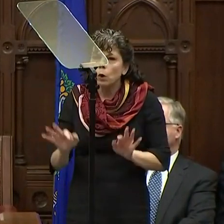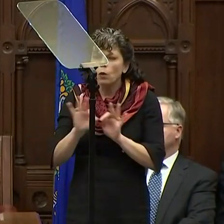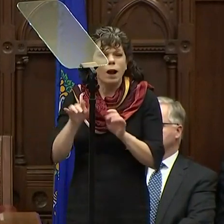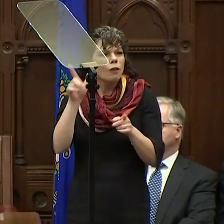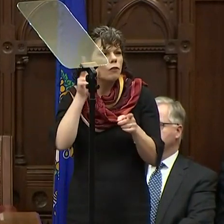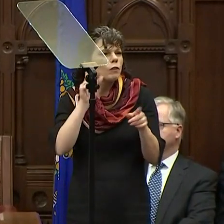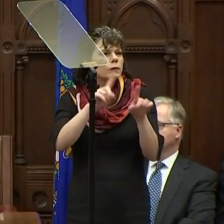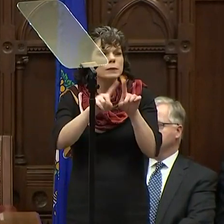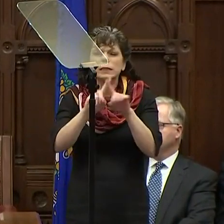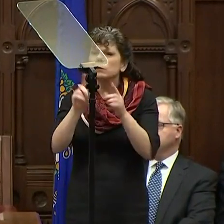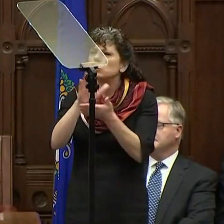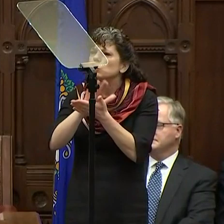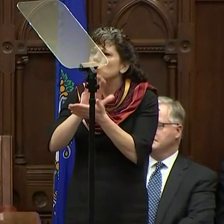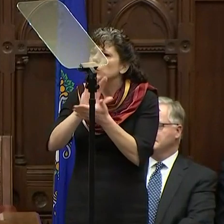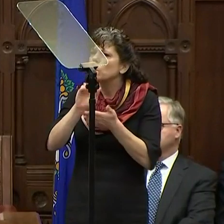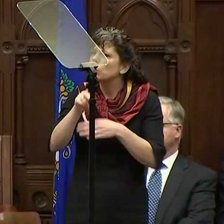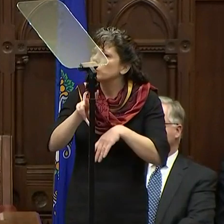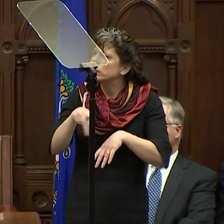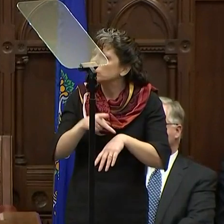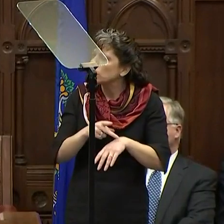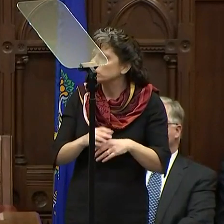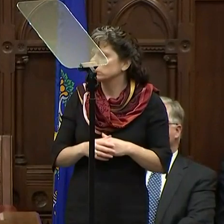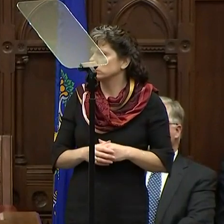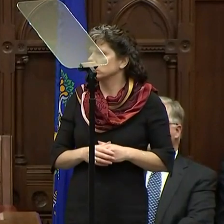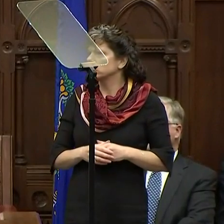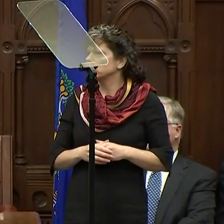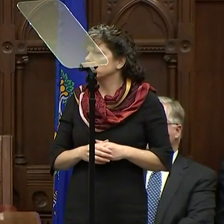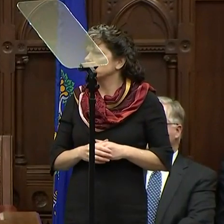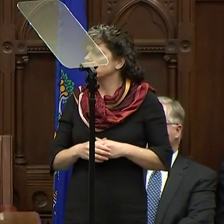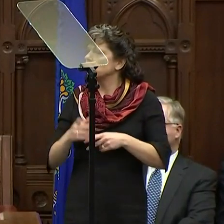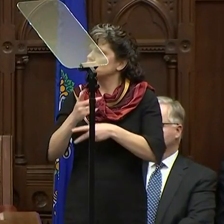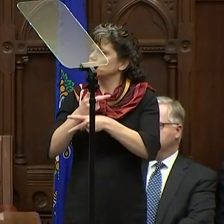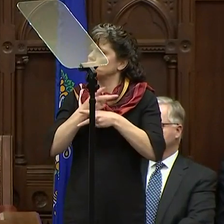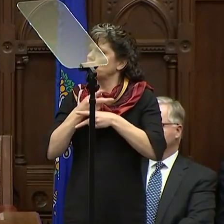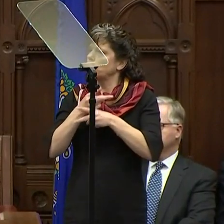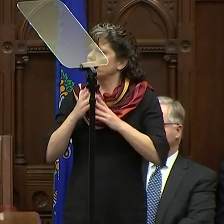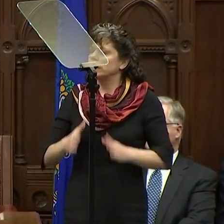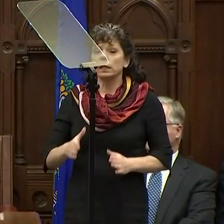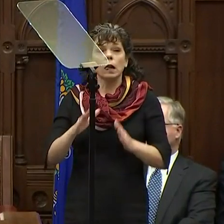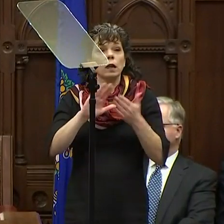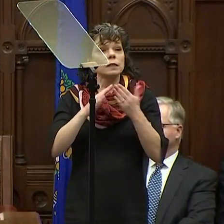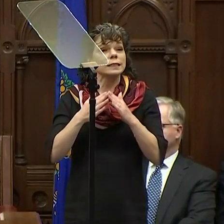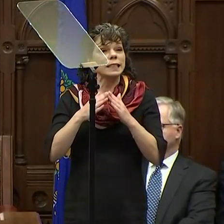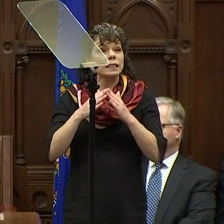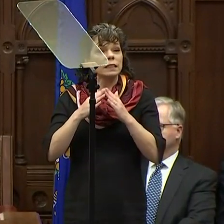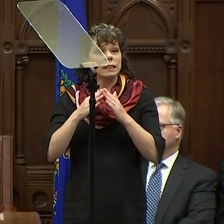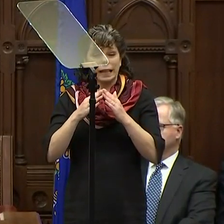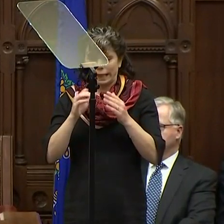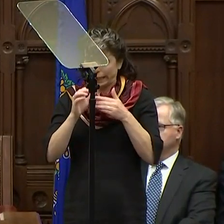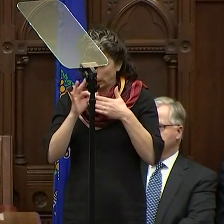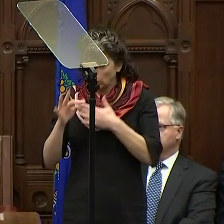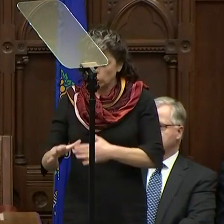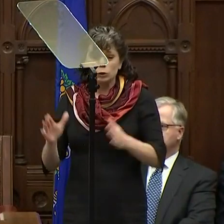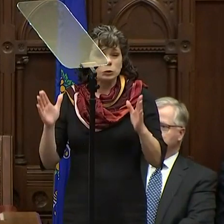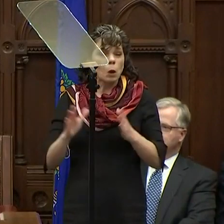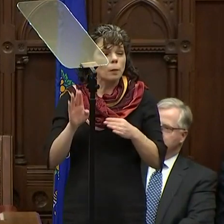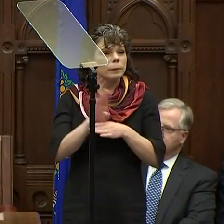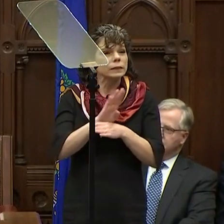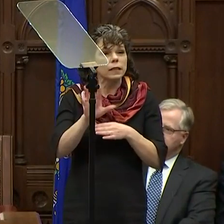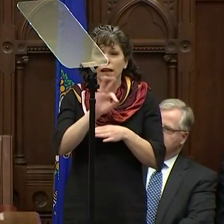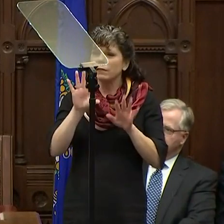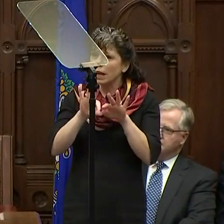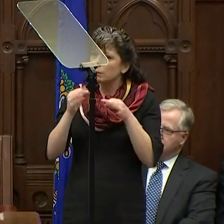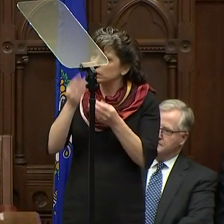school principals. I heard from superintendents, city and town leaders, small businesses, and families, all